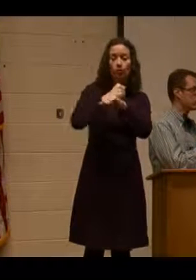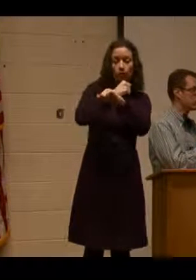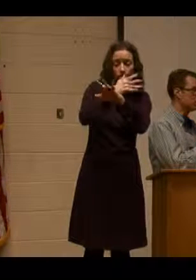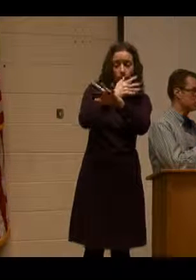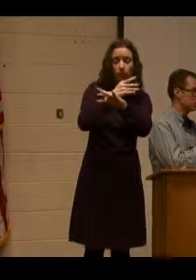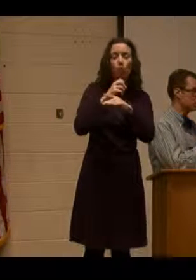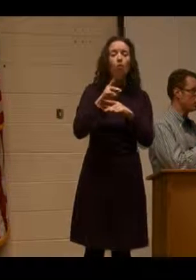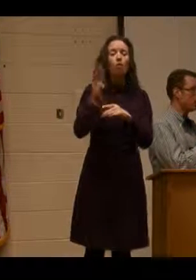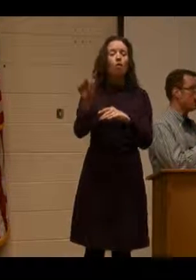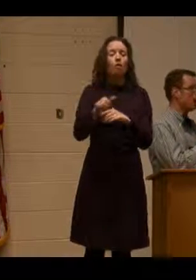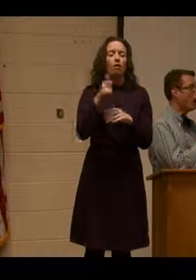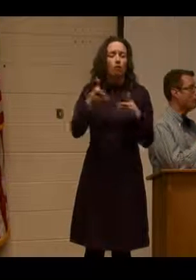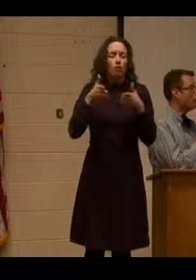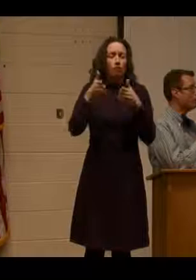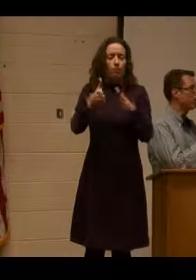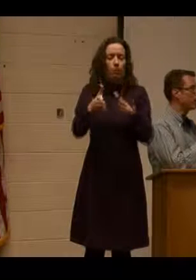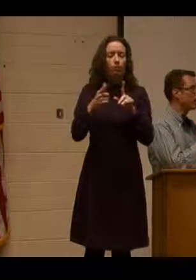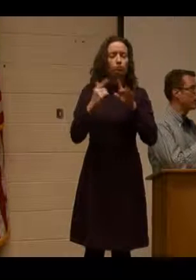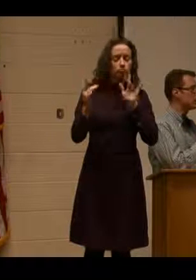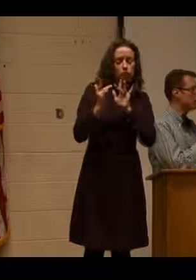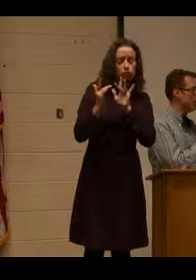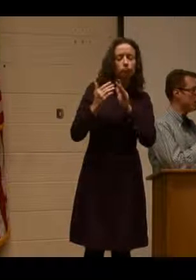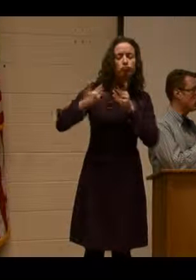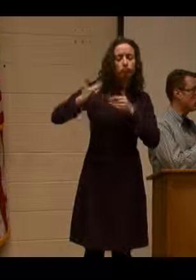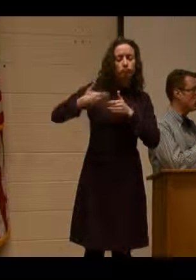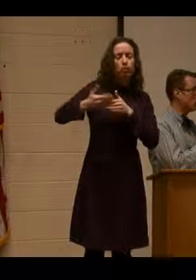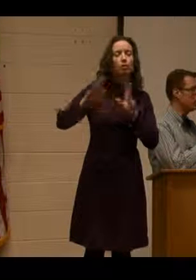and provides job coaching,